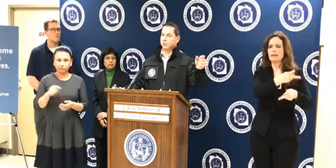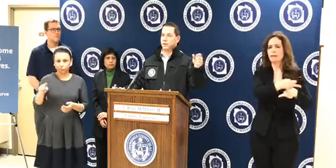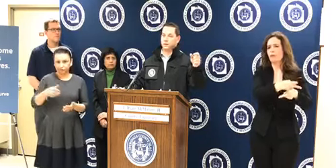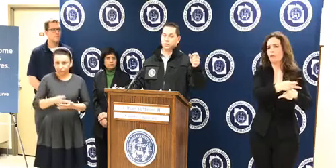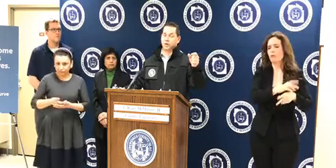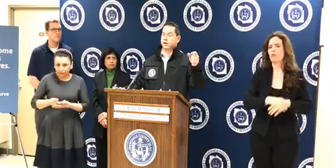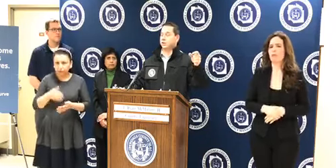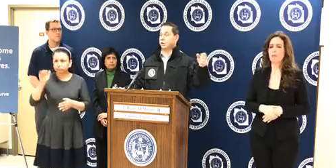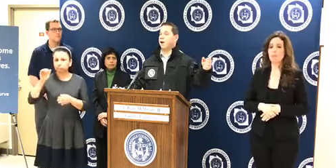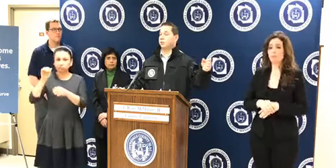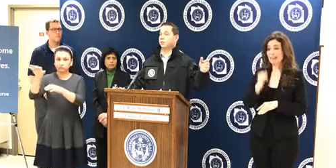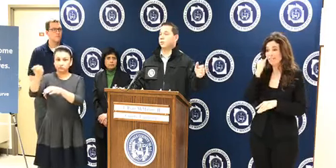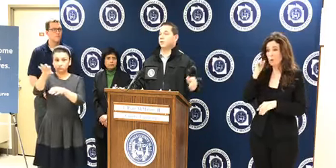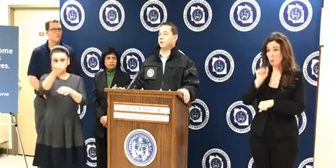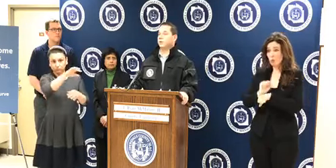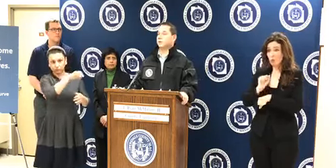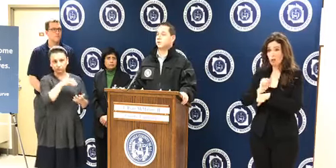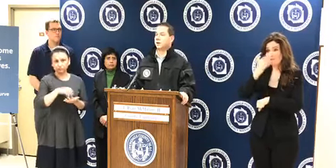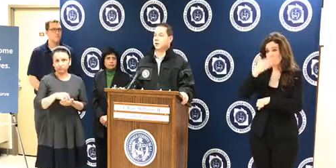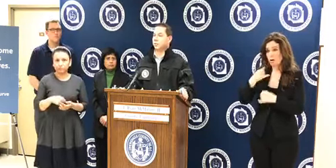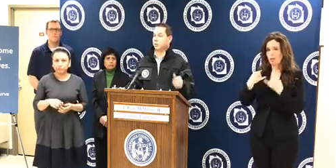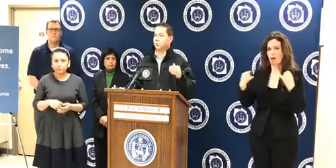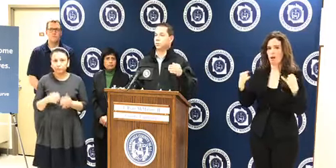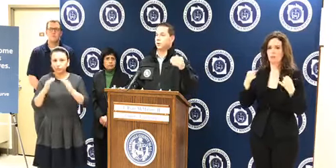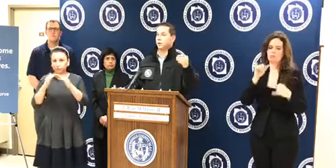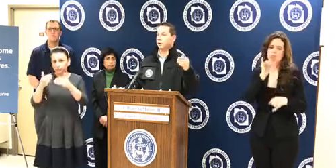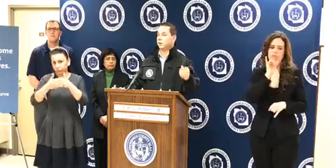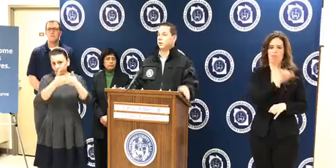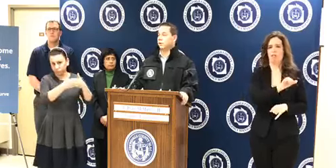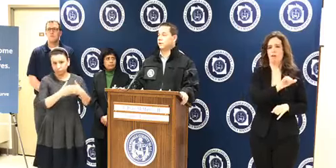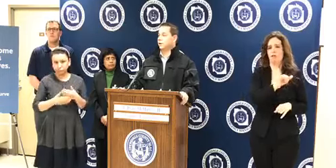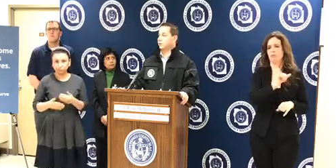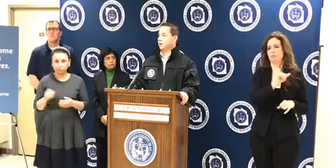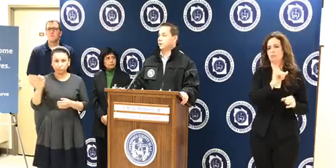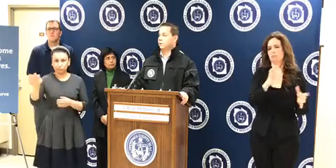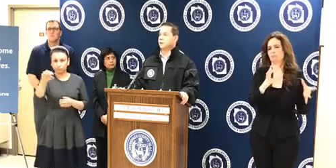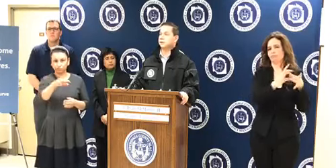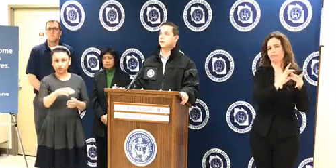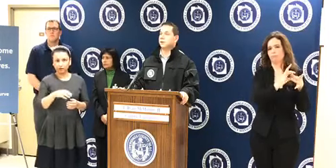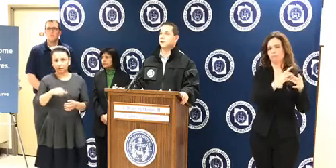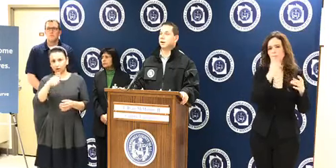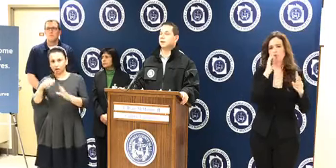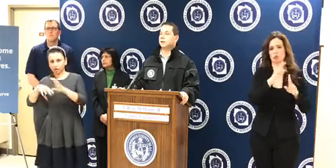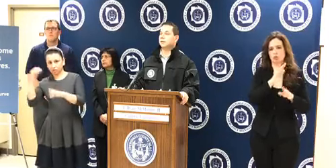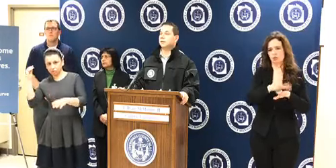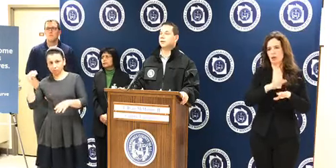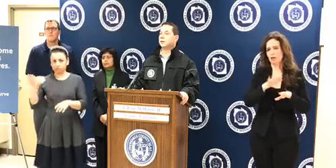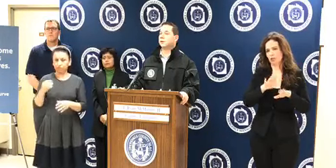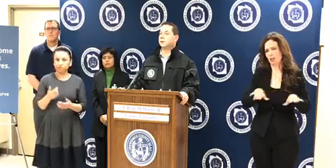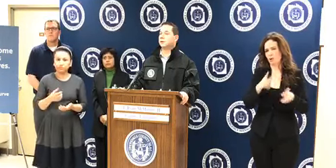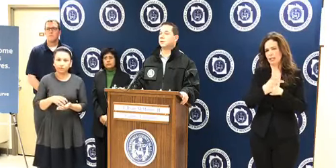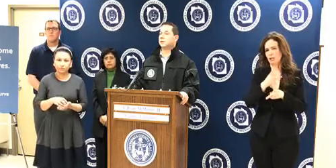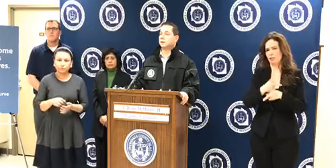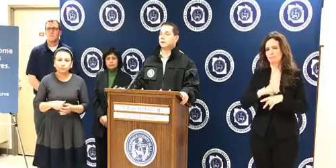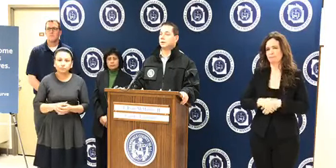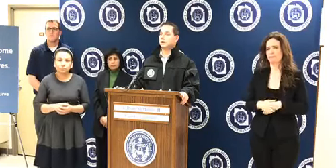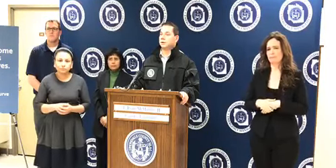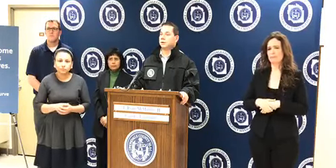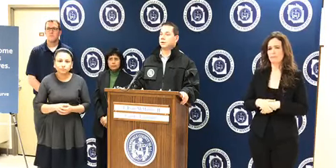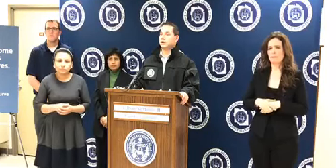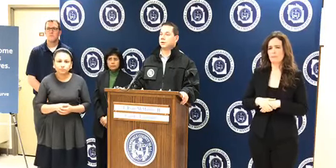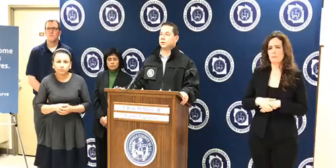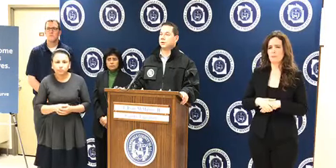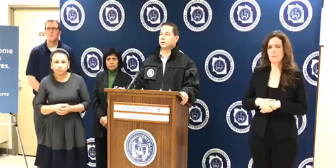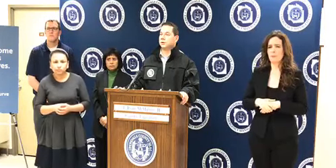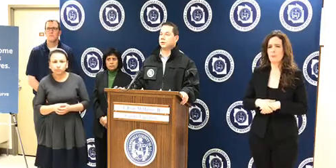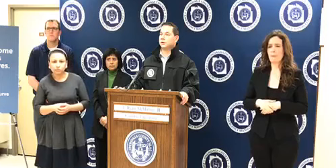to. They'll try to geographically put you in the closest daycare, but you may be going outside of your town or outside of the city for that. And have you guys been in contact with them as to